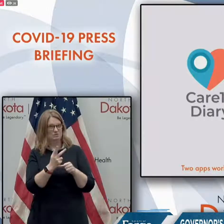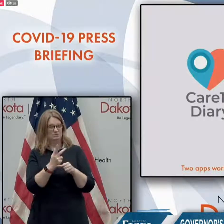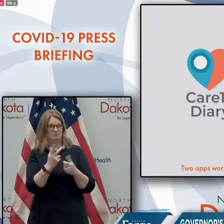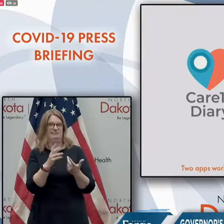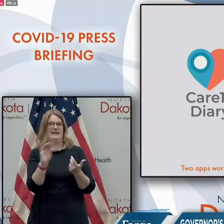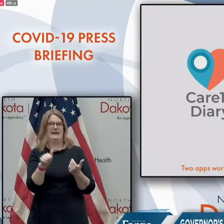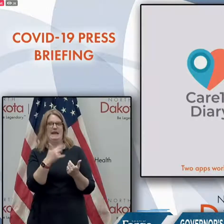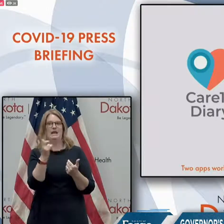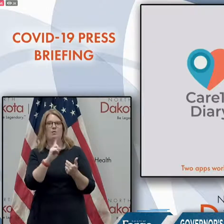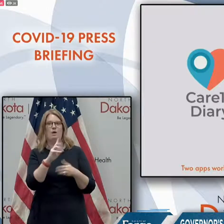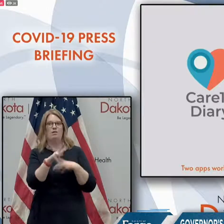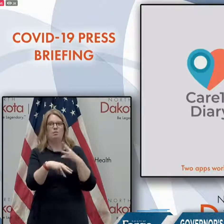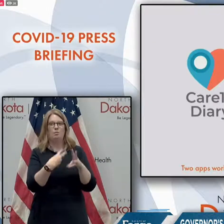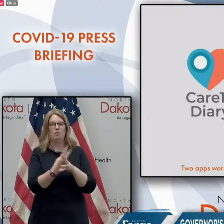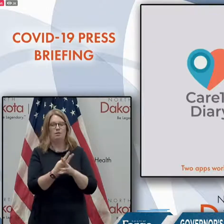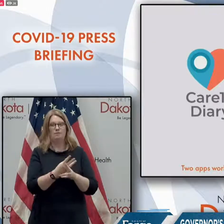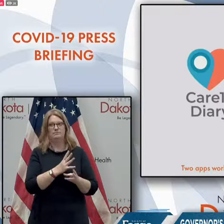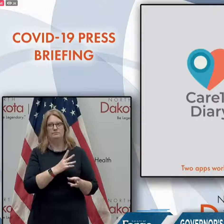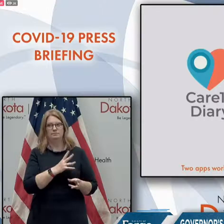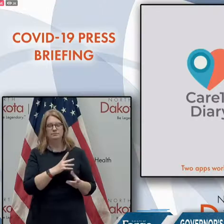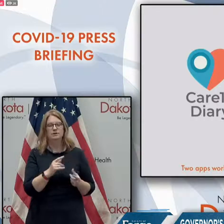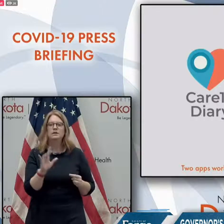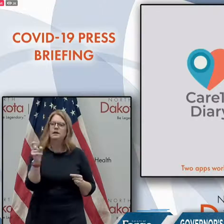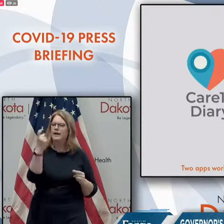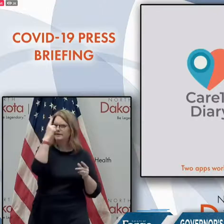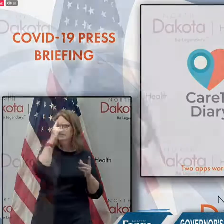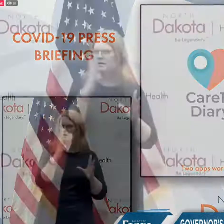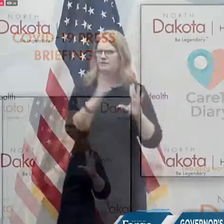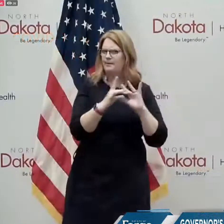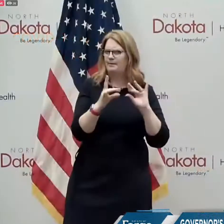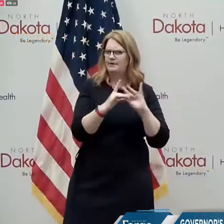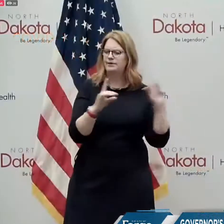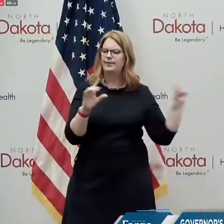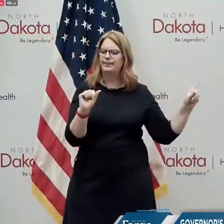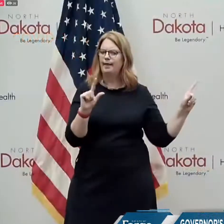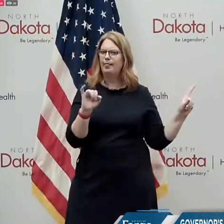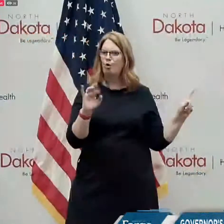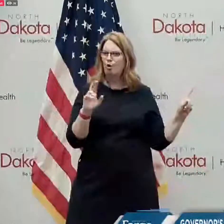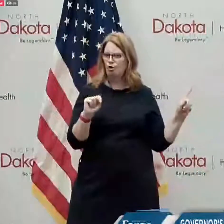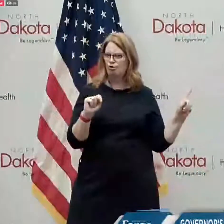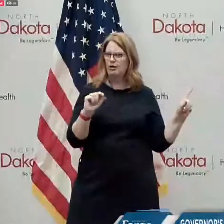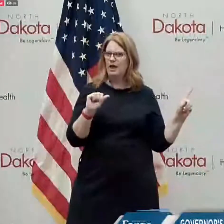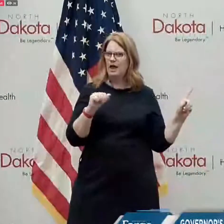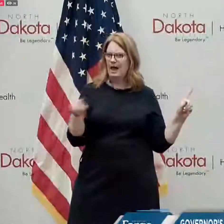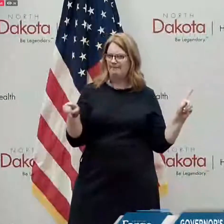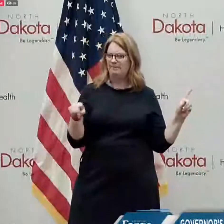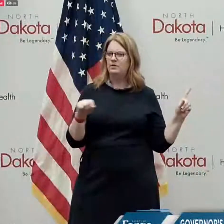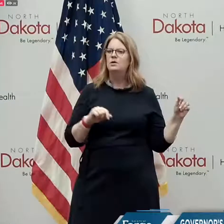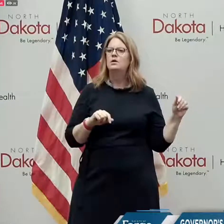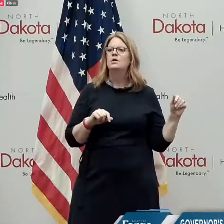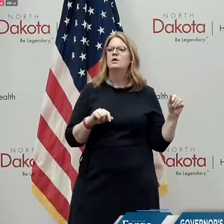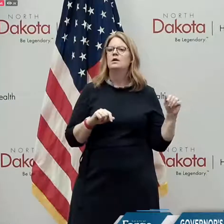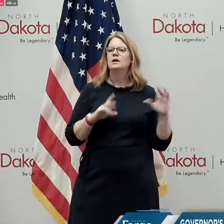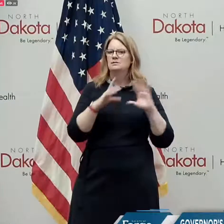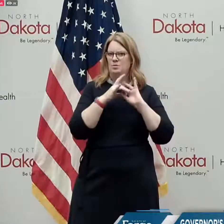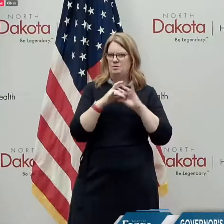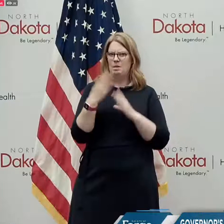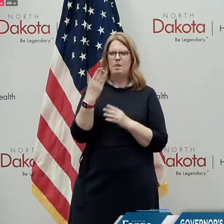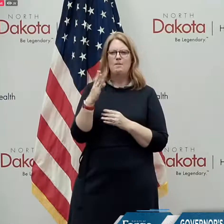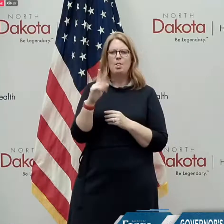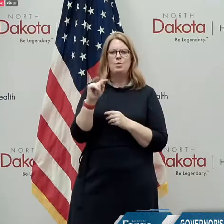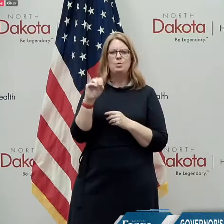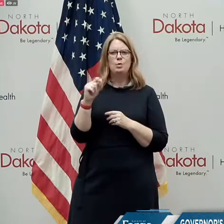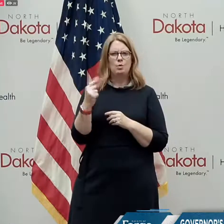world. So, as the governor mentioned, the Alert app is based on Bluetooth